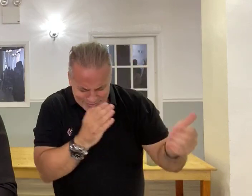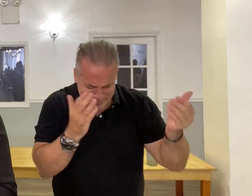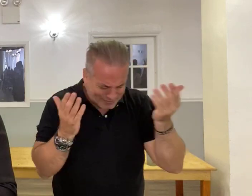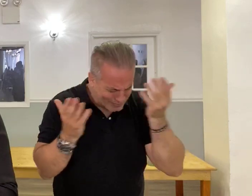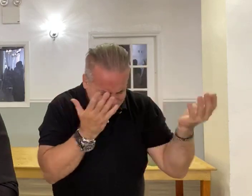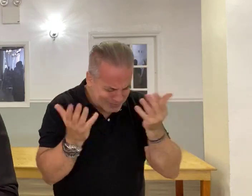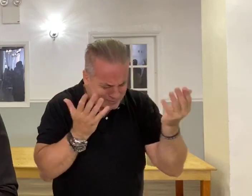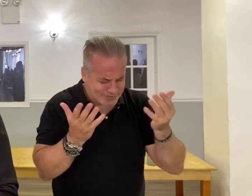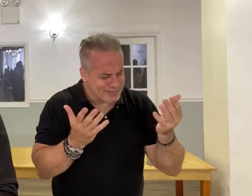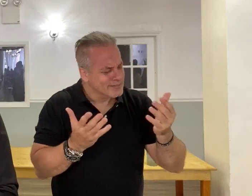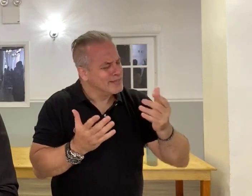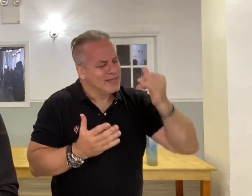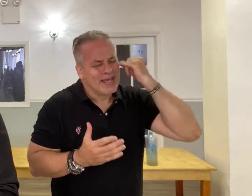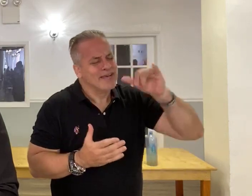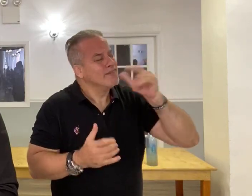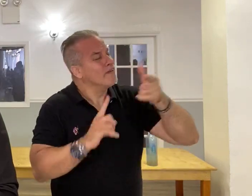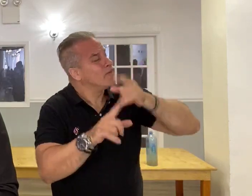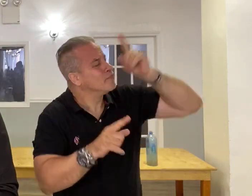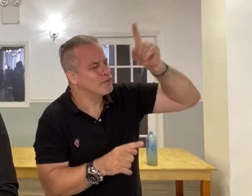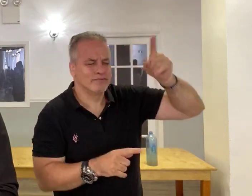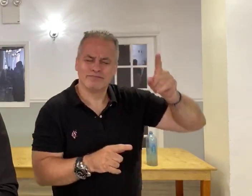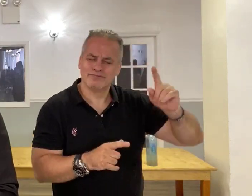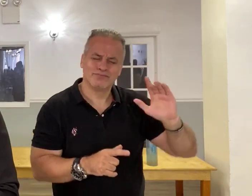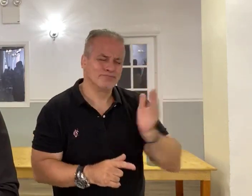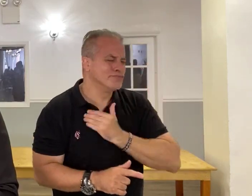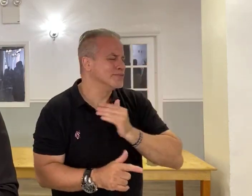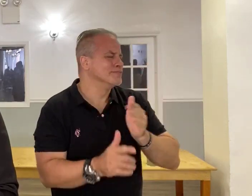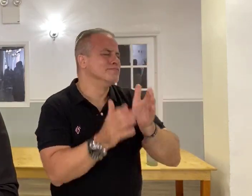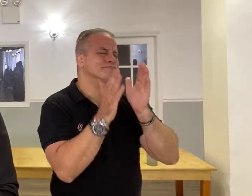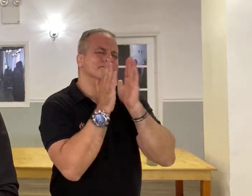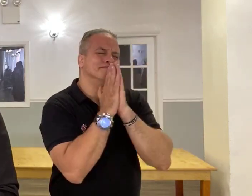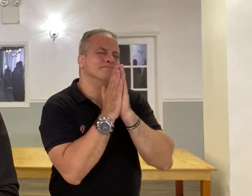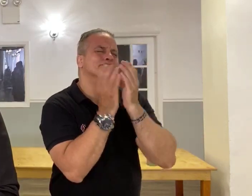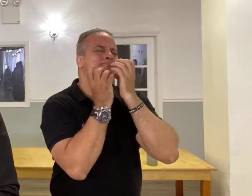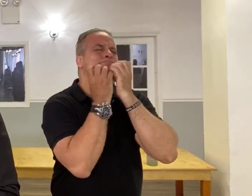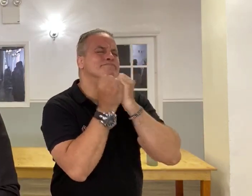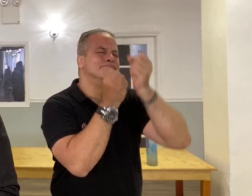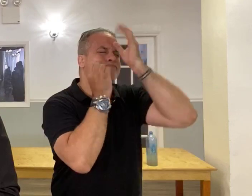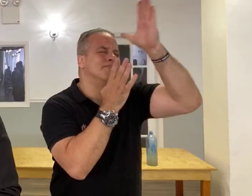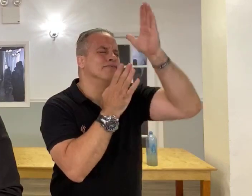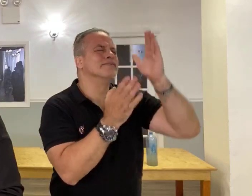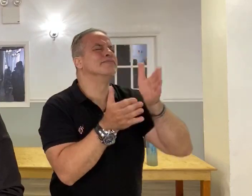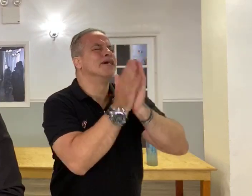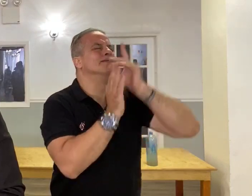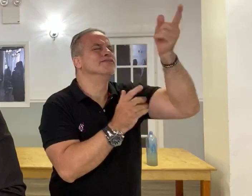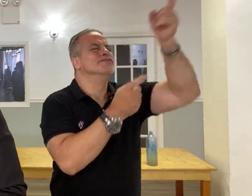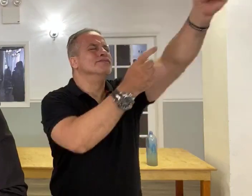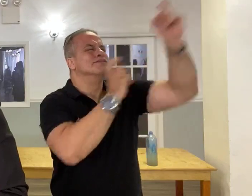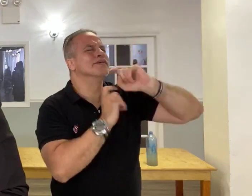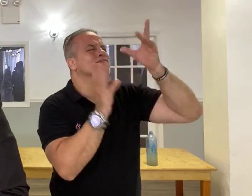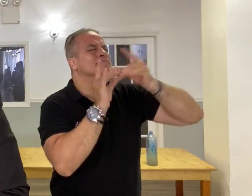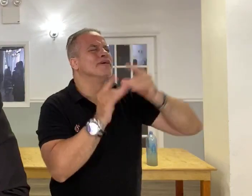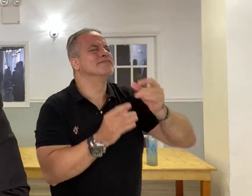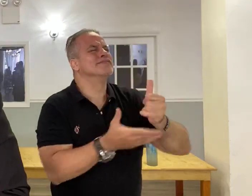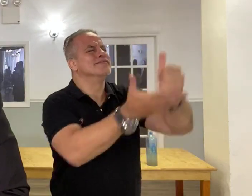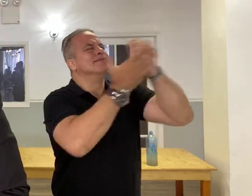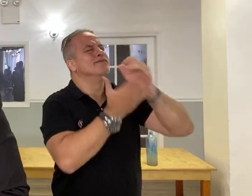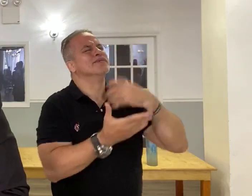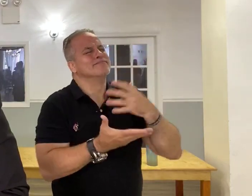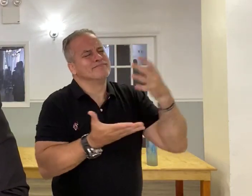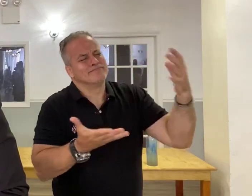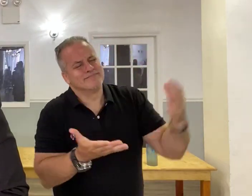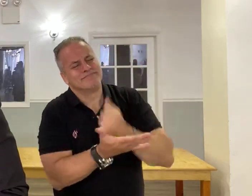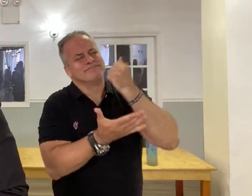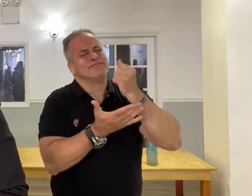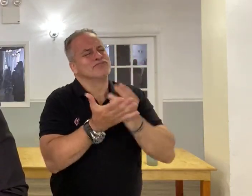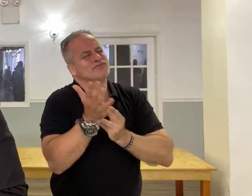Father, we ask your blessing on the message. Lord God, help us to capture the truth that you have for us. Speak to us, Lord God,